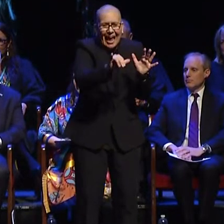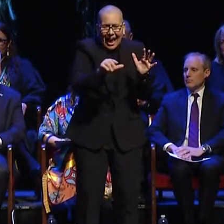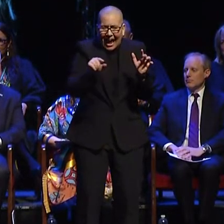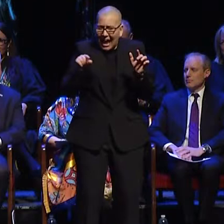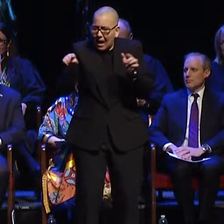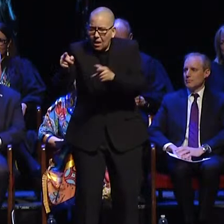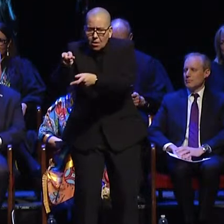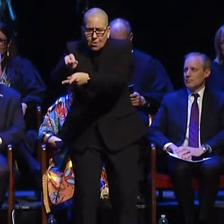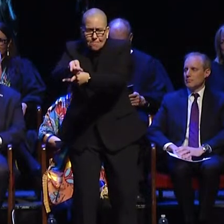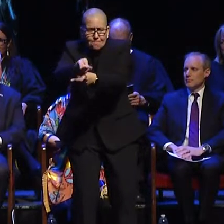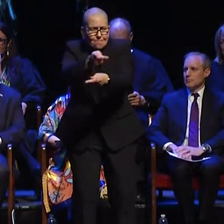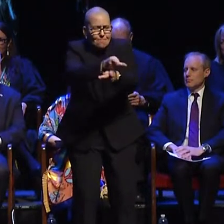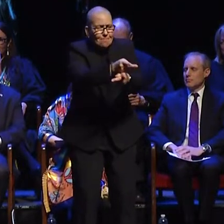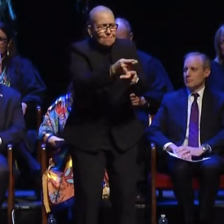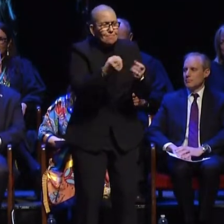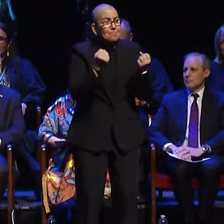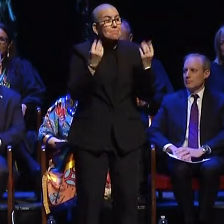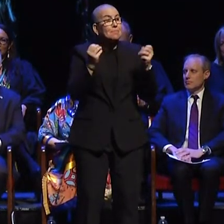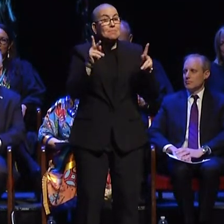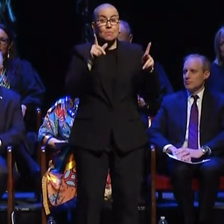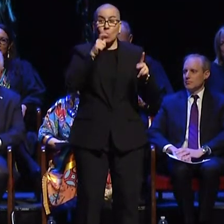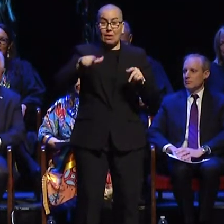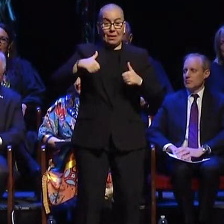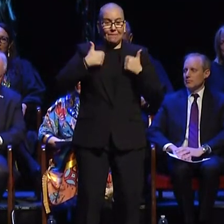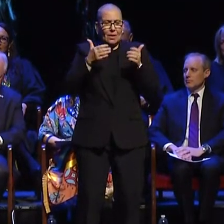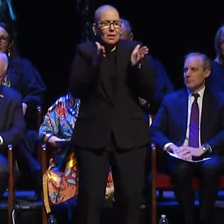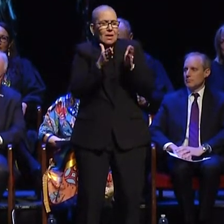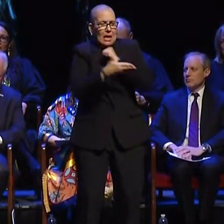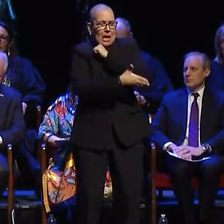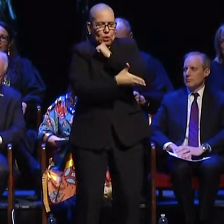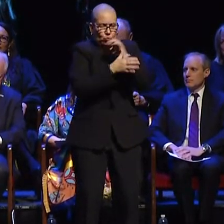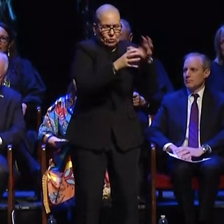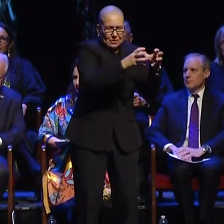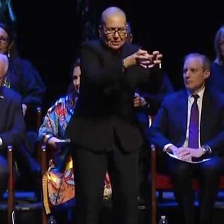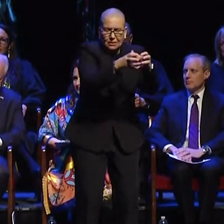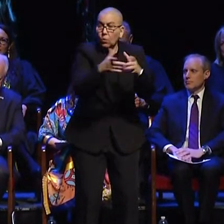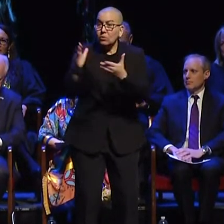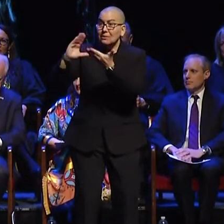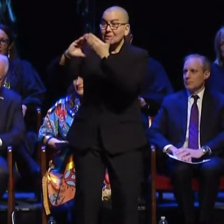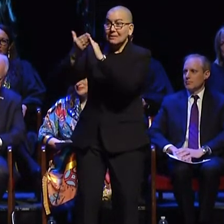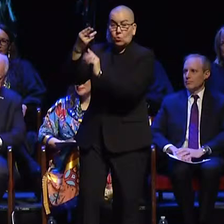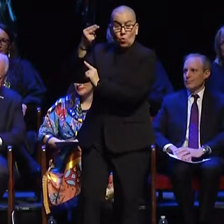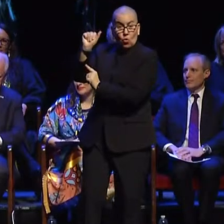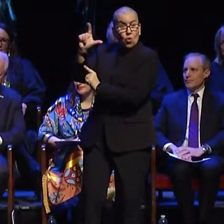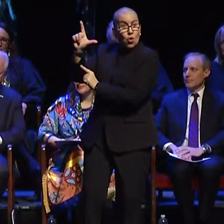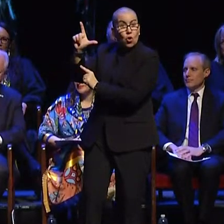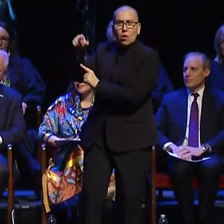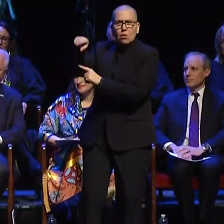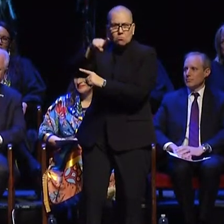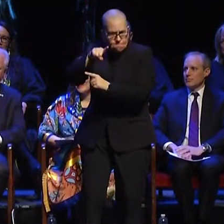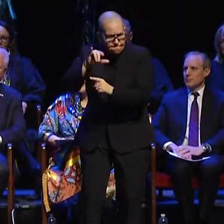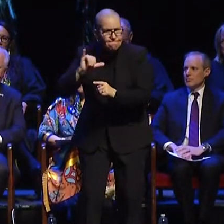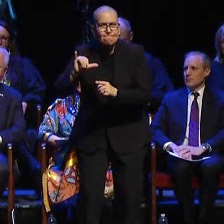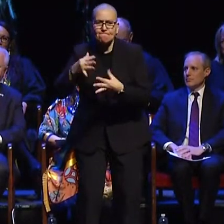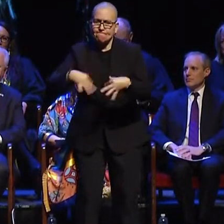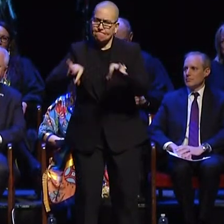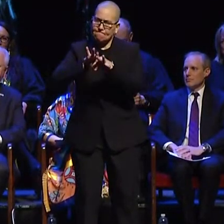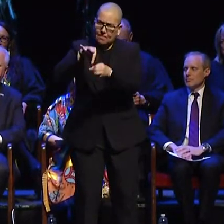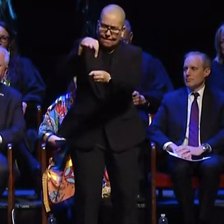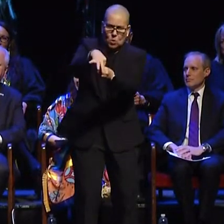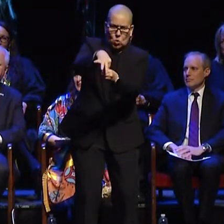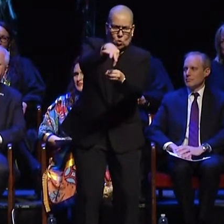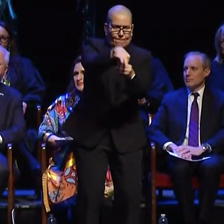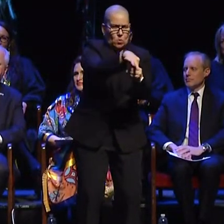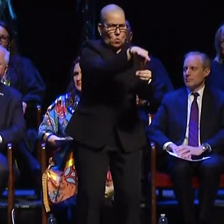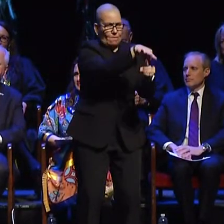in county seats, in city halls, in township meeting rooms all over the state, that's what makes my heart soar. So, in fact,